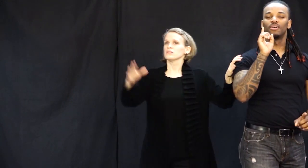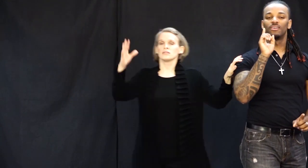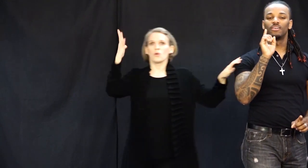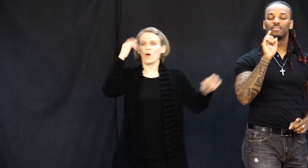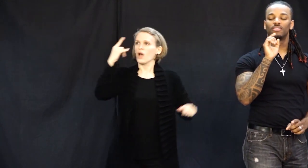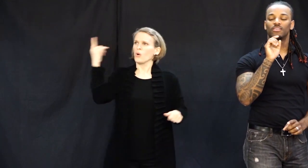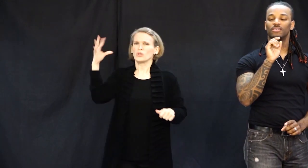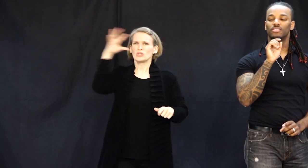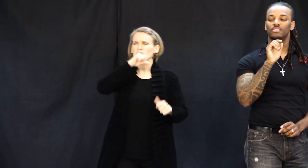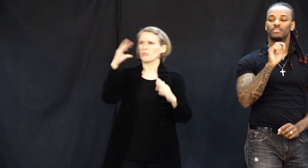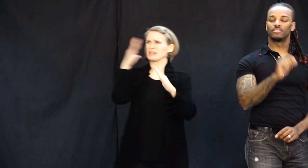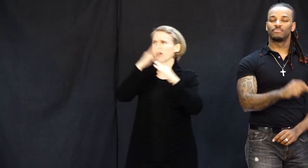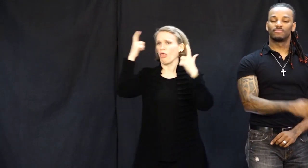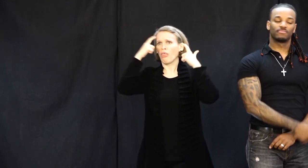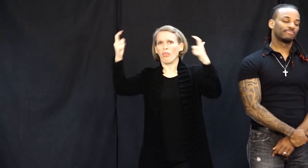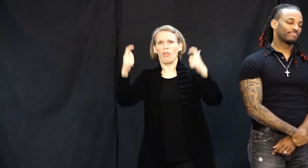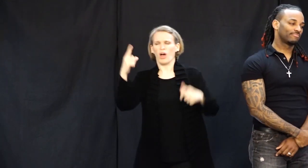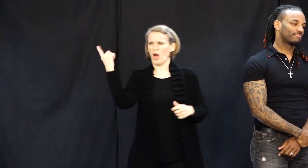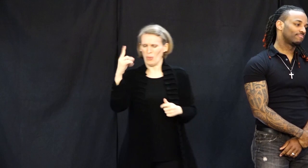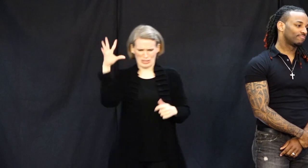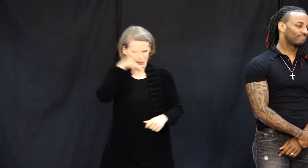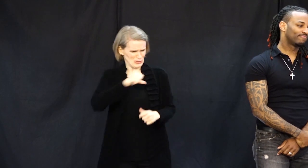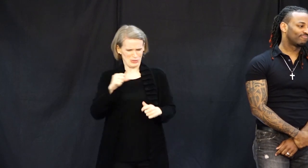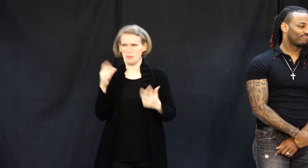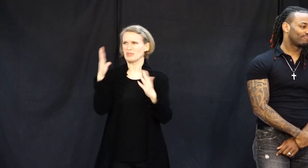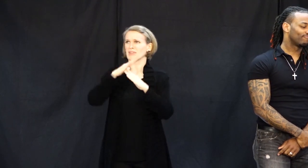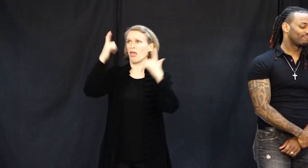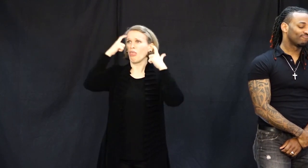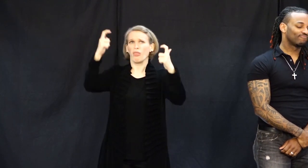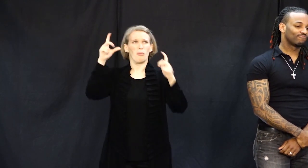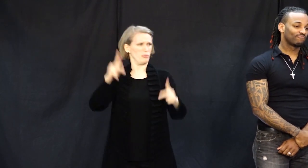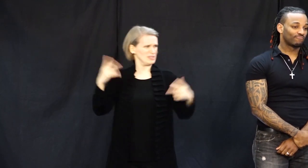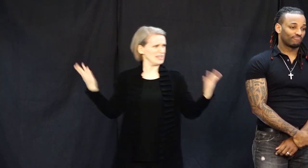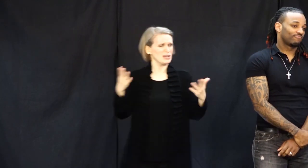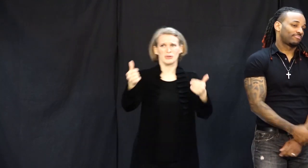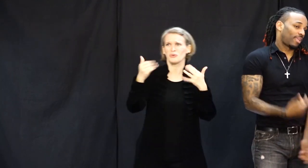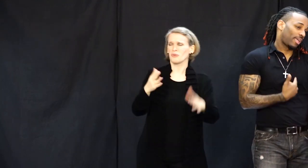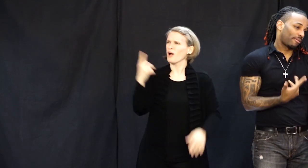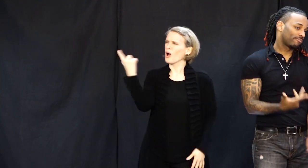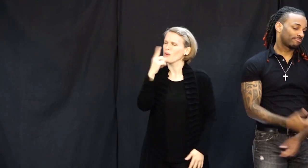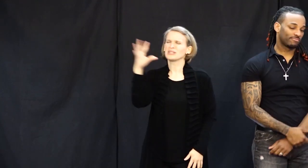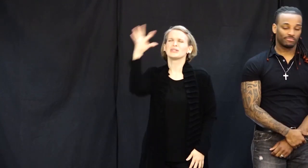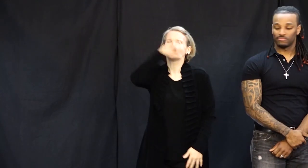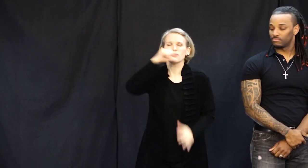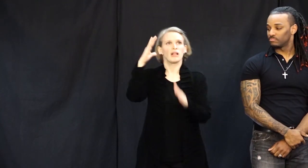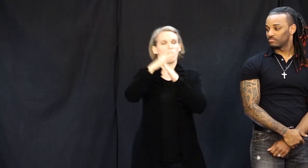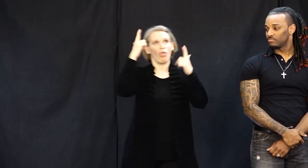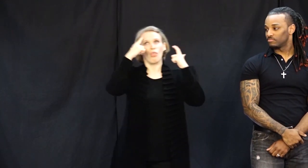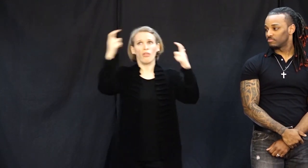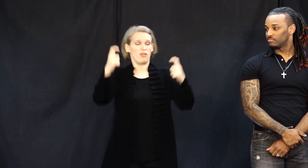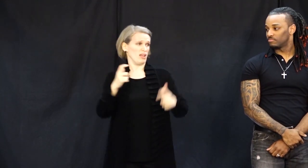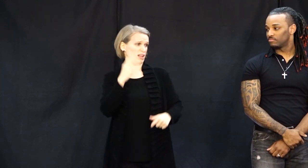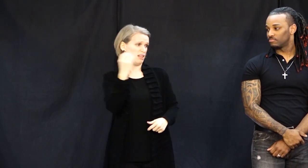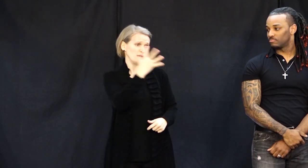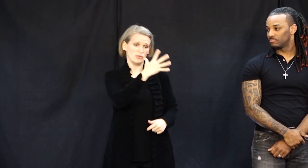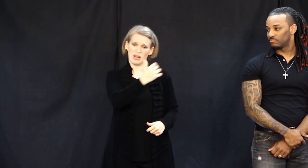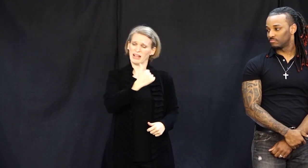the smartest in the room? Why do you assume you're the smartest in the room? Why do you assume you're the smartest in the room? Soon that attitude